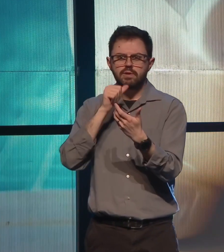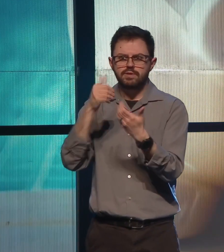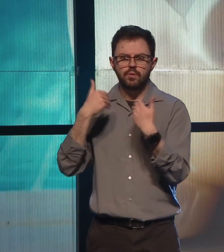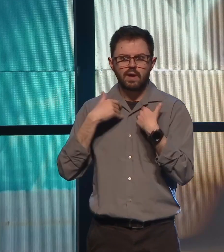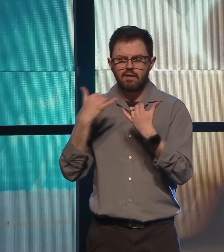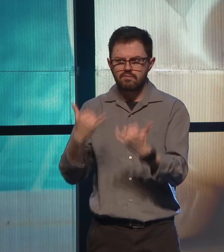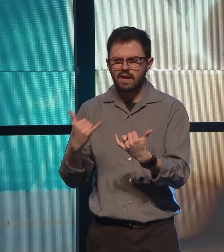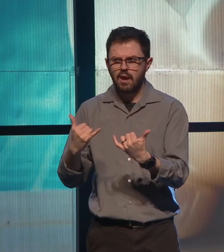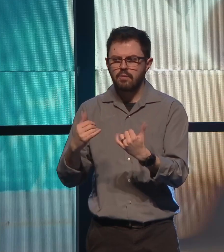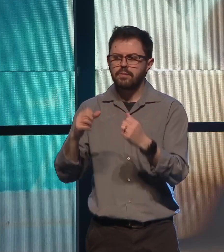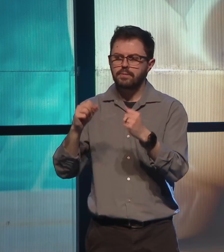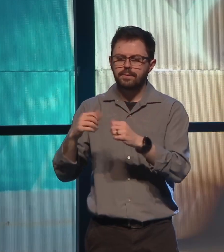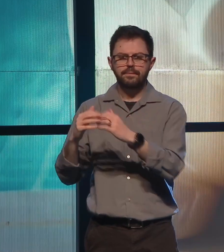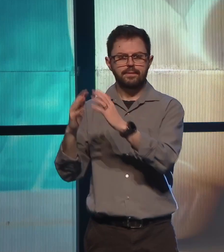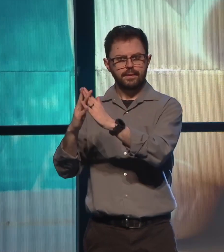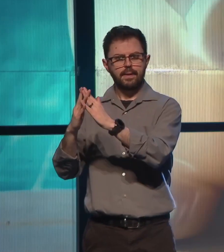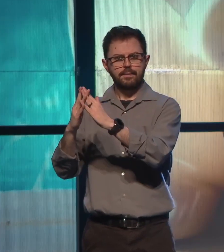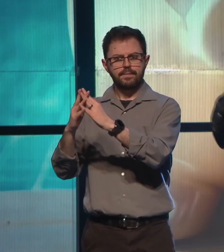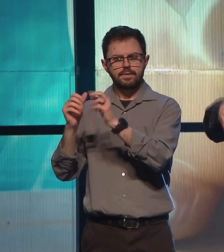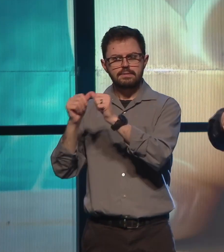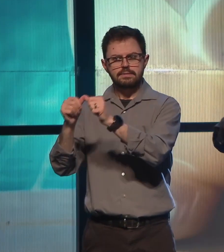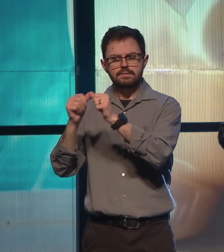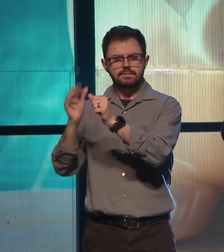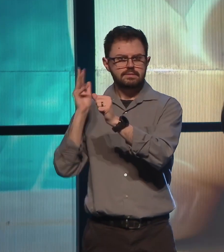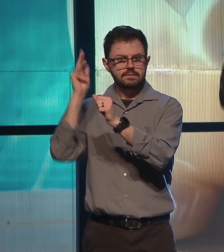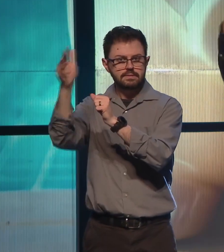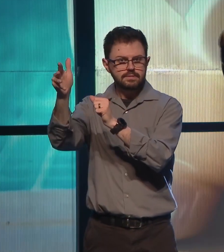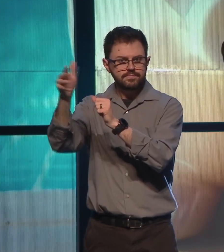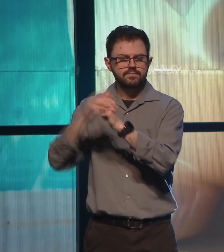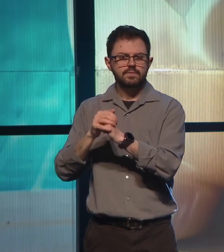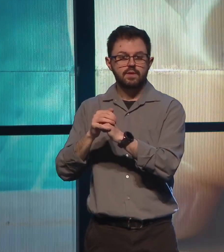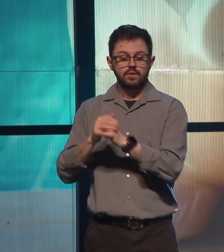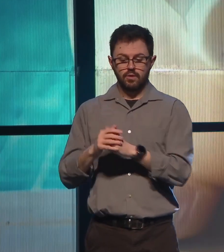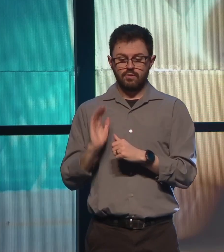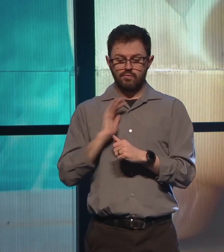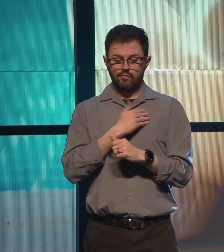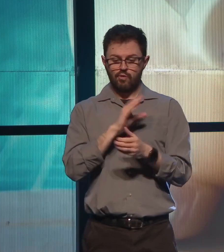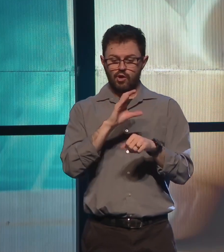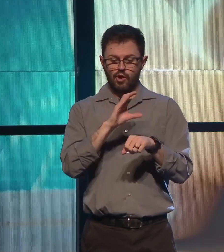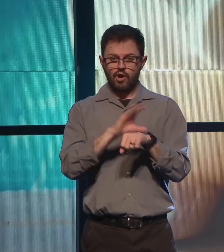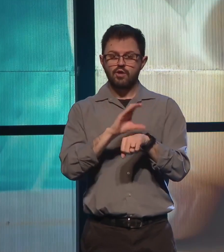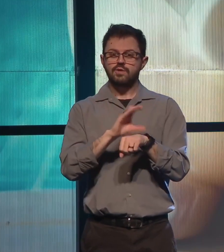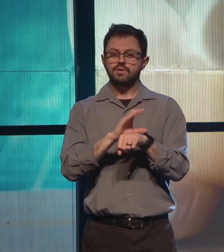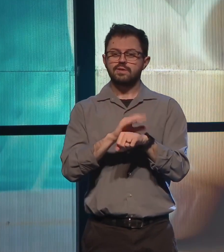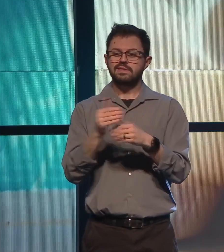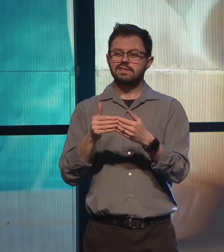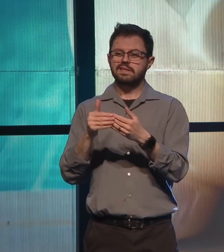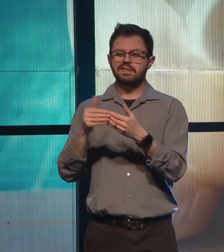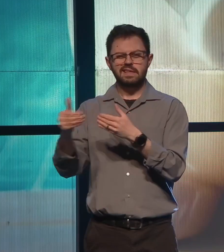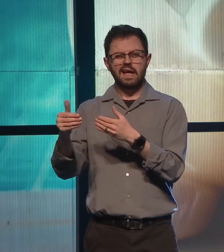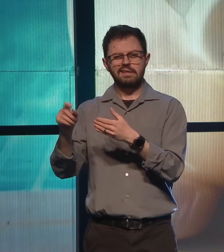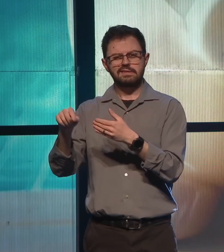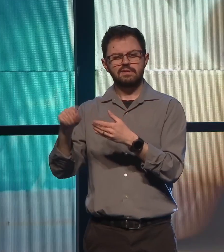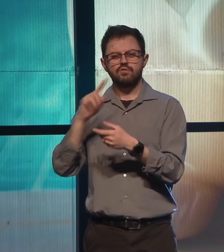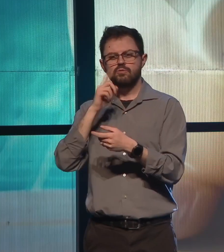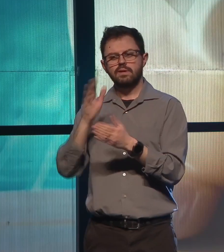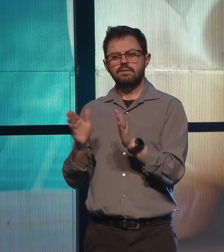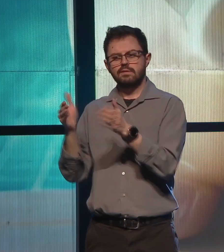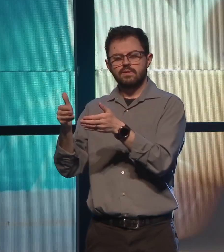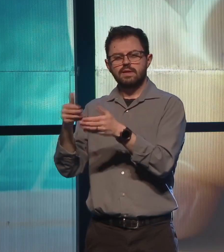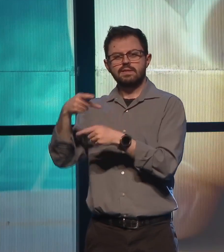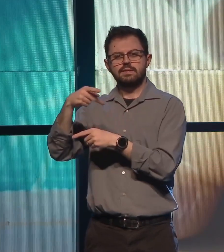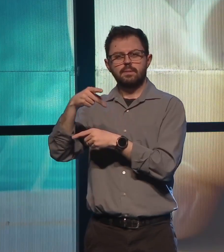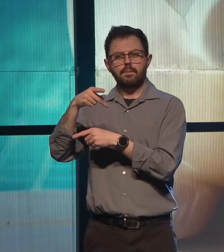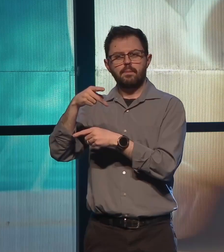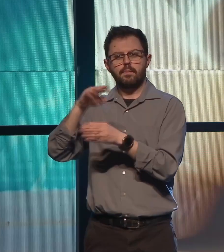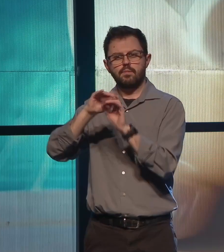that? And really the truth behind, at our church, like the next idea is Peace is Worth It. The vision behind our annual Peace is Worth It initiative is to